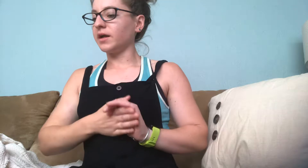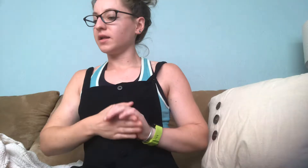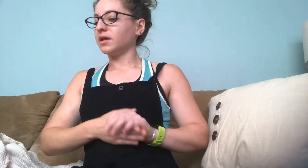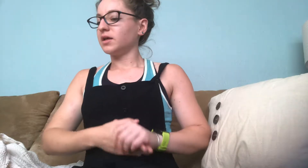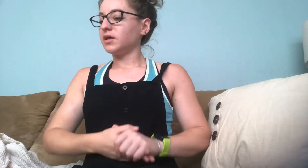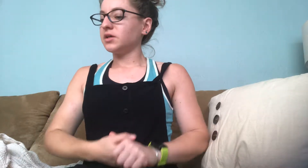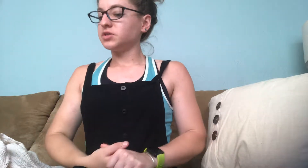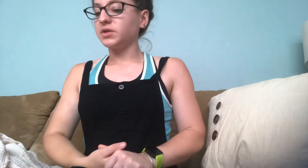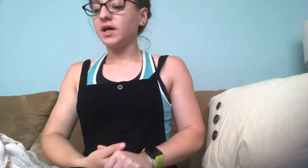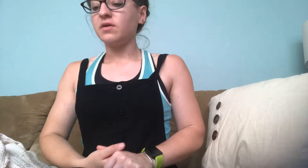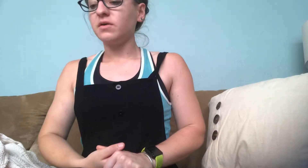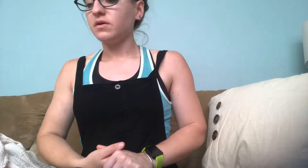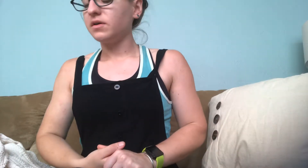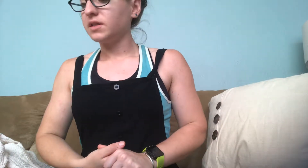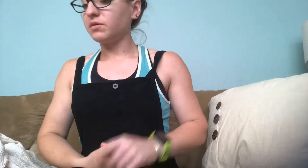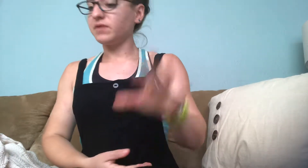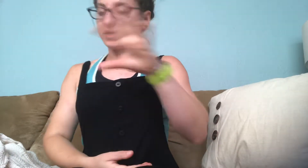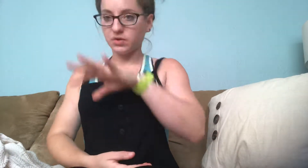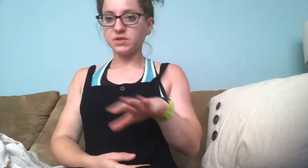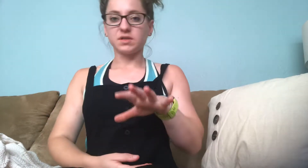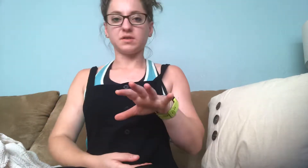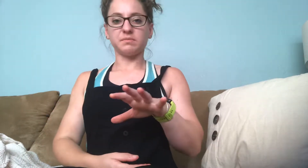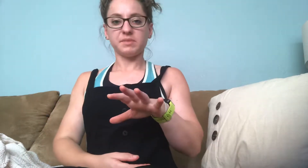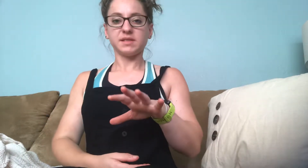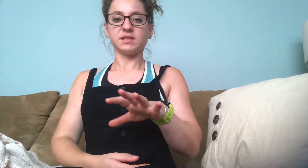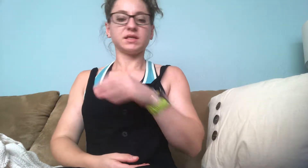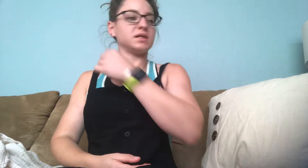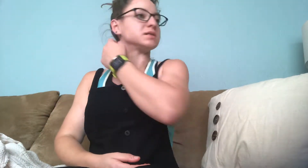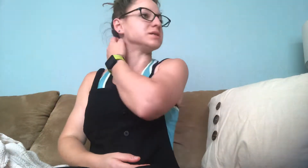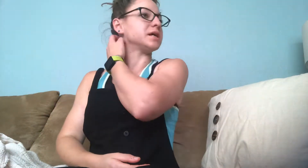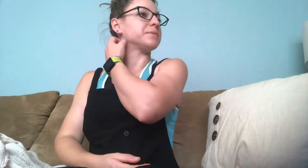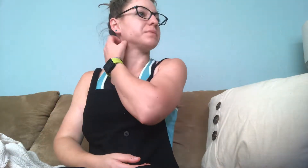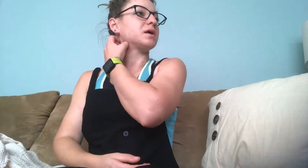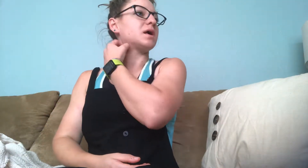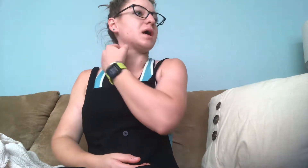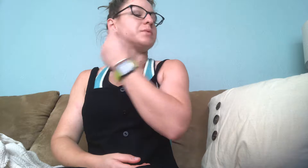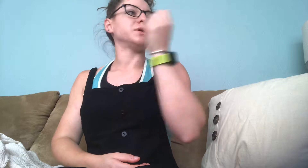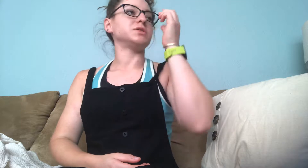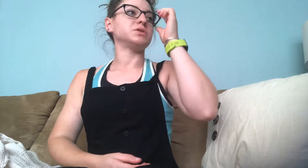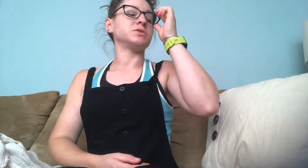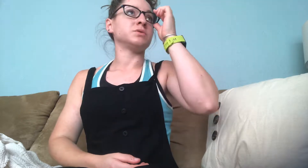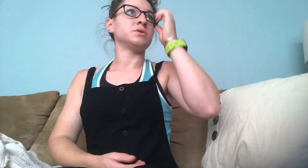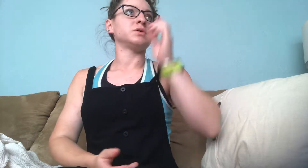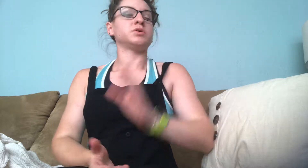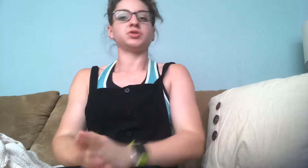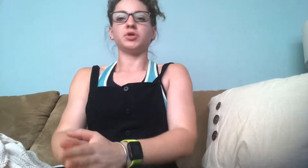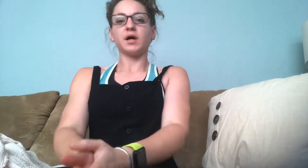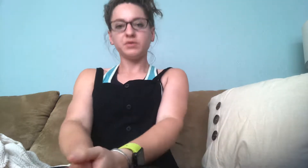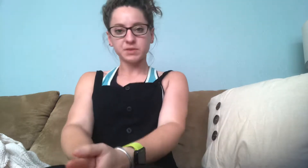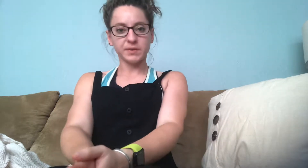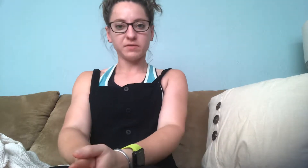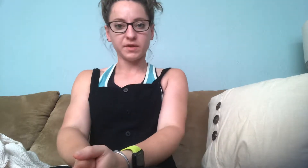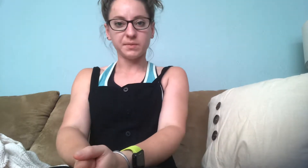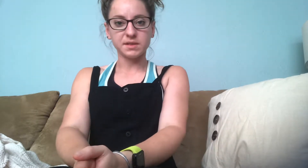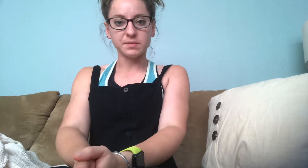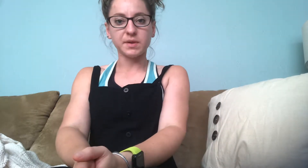Alright, so now that we've got those basic titles here down, I'm going to show you how you explain your family to